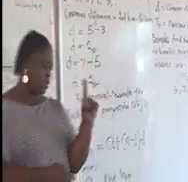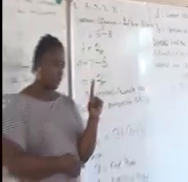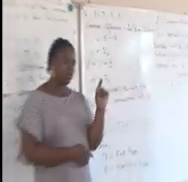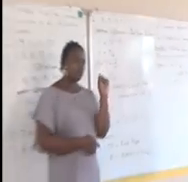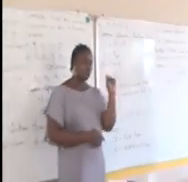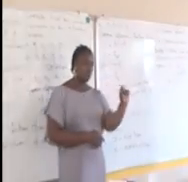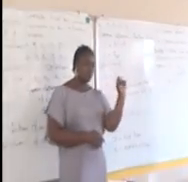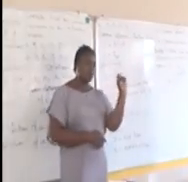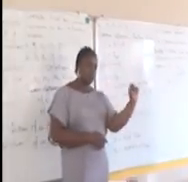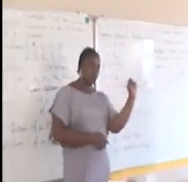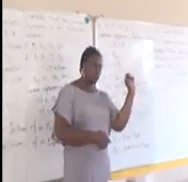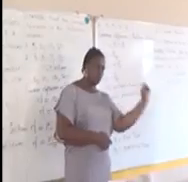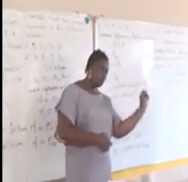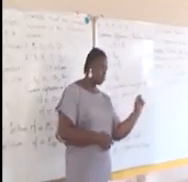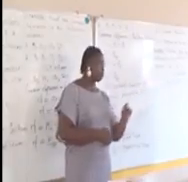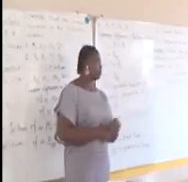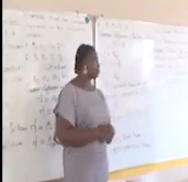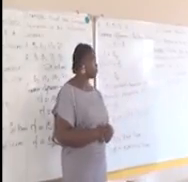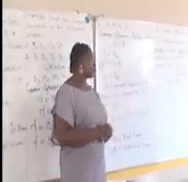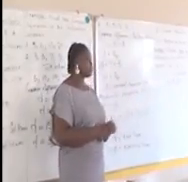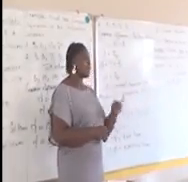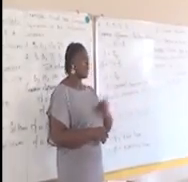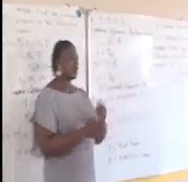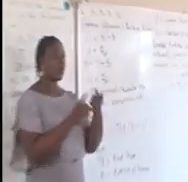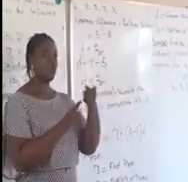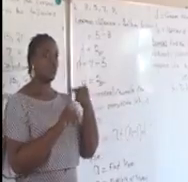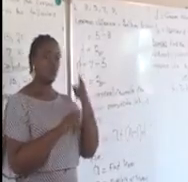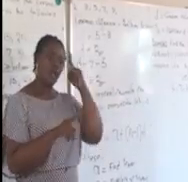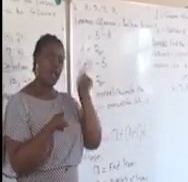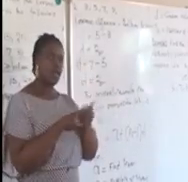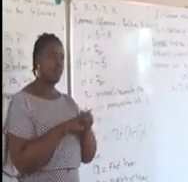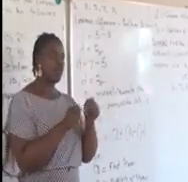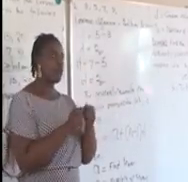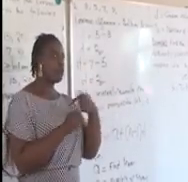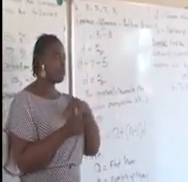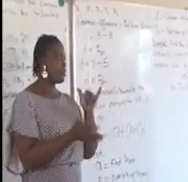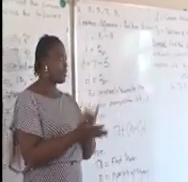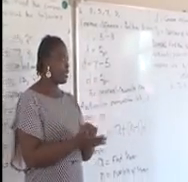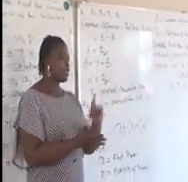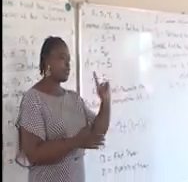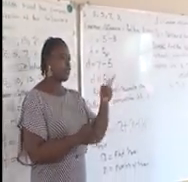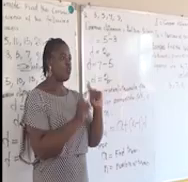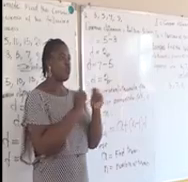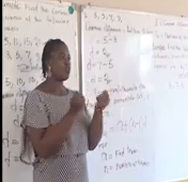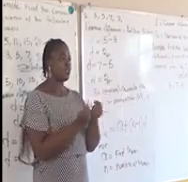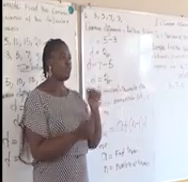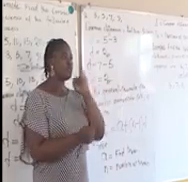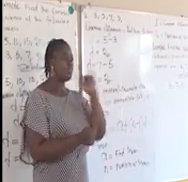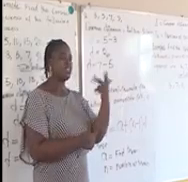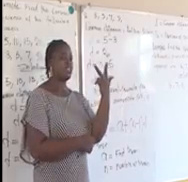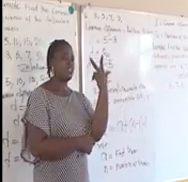I want you to agree with me, viewers, that the first term in this sequence is 3.